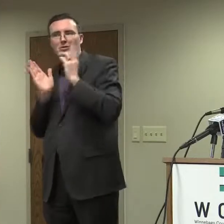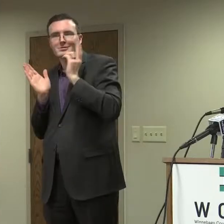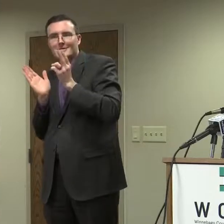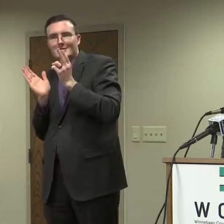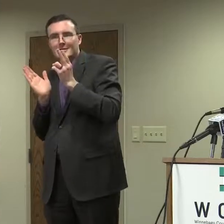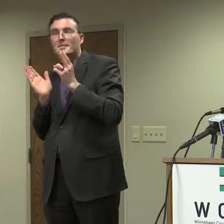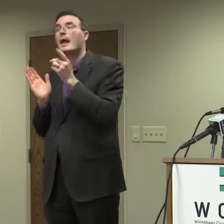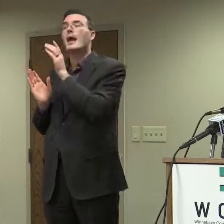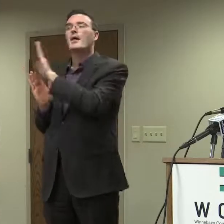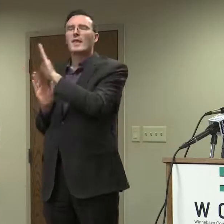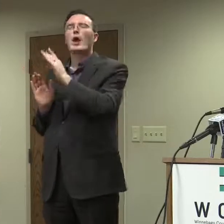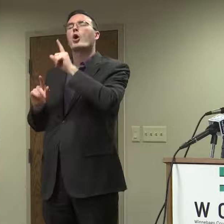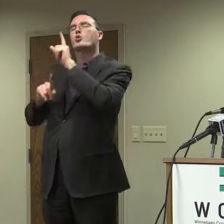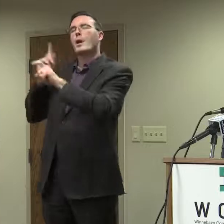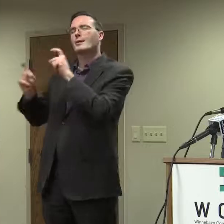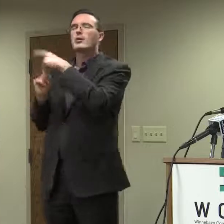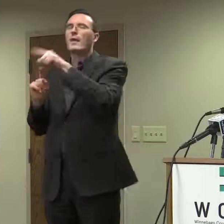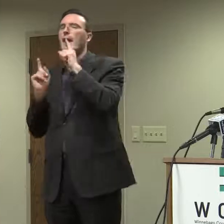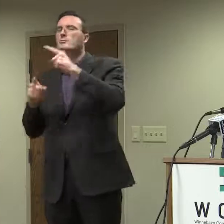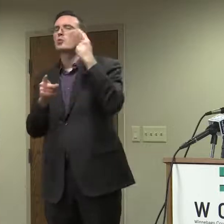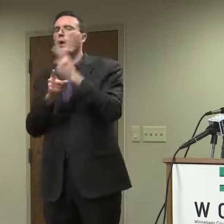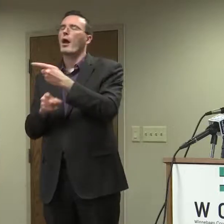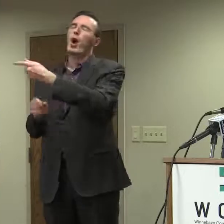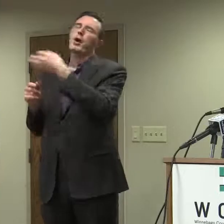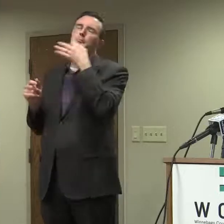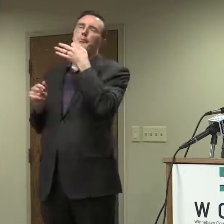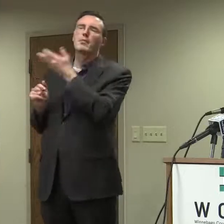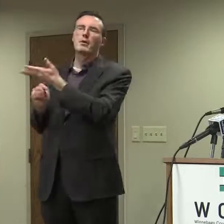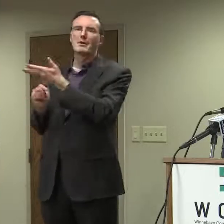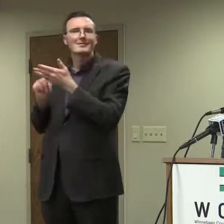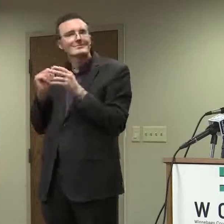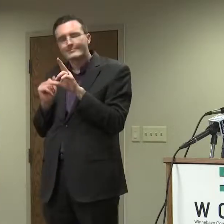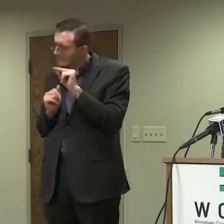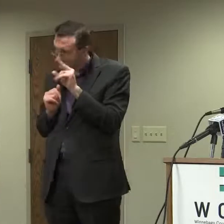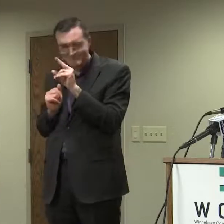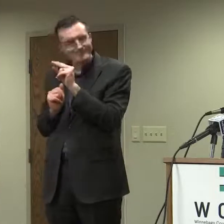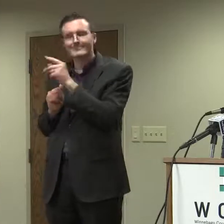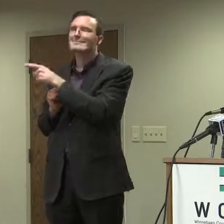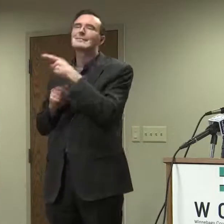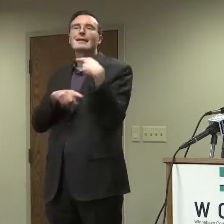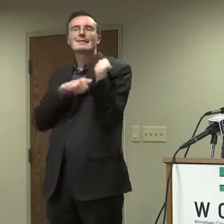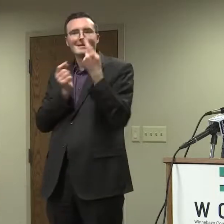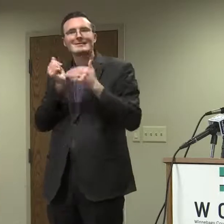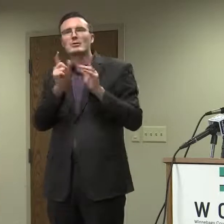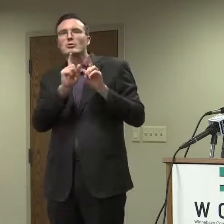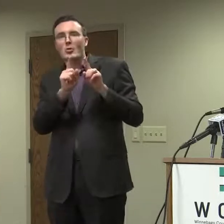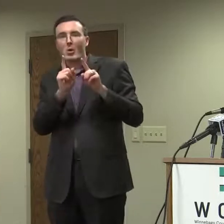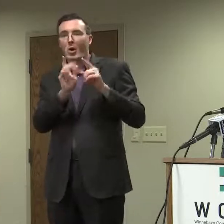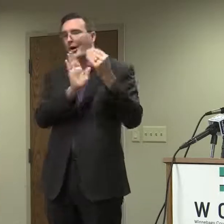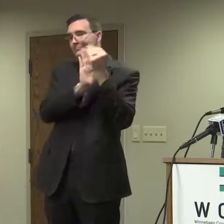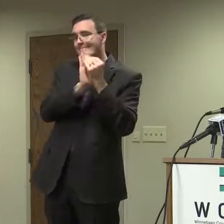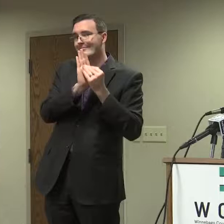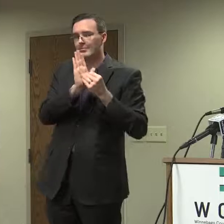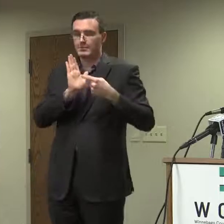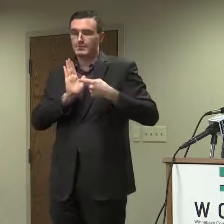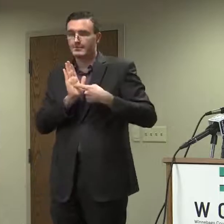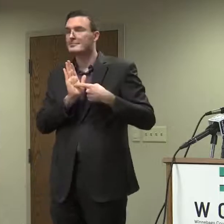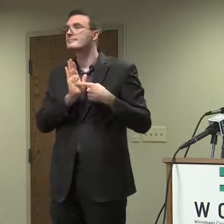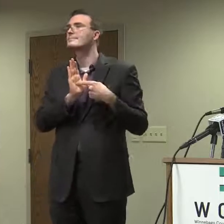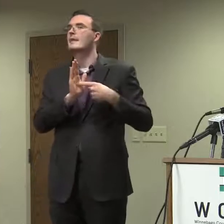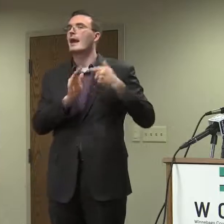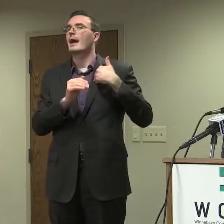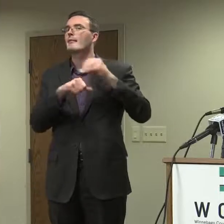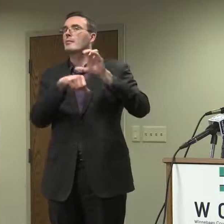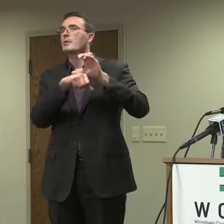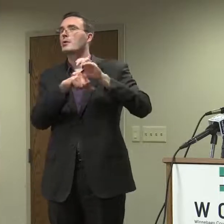to questions. This is generated by diagnostic codes that are put in when you go in to see your healthcare providers. And the third is to